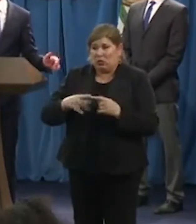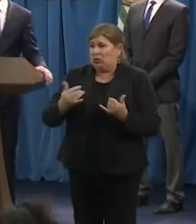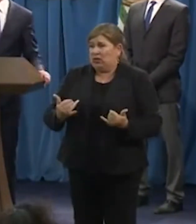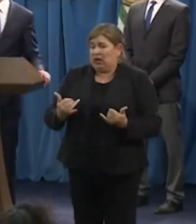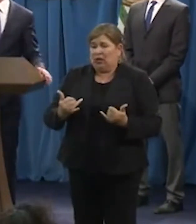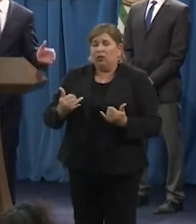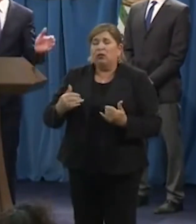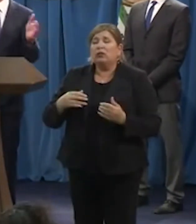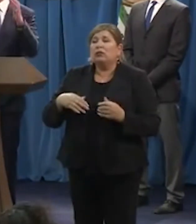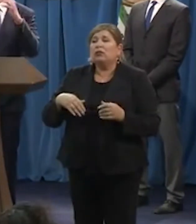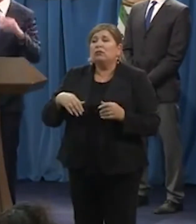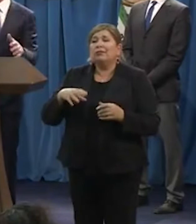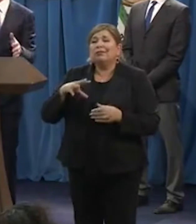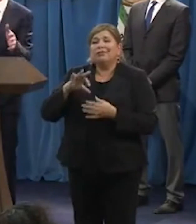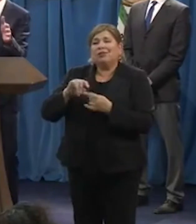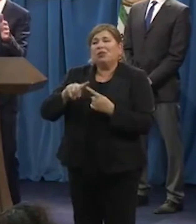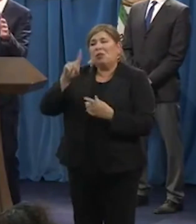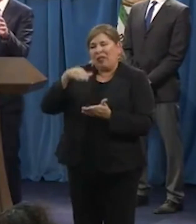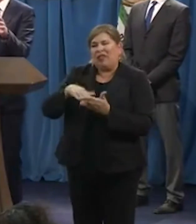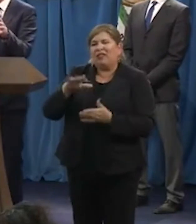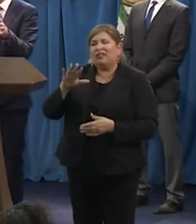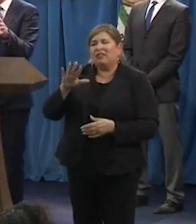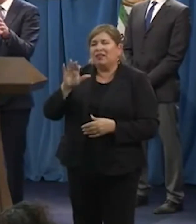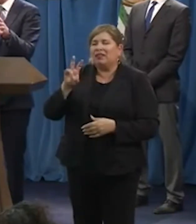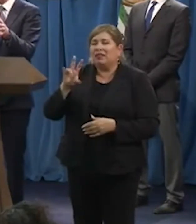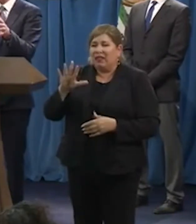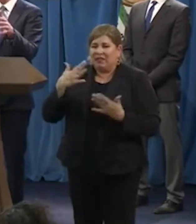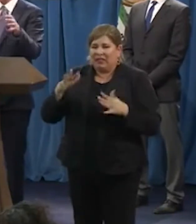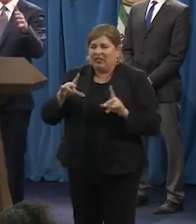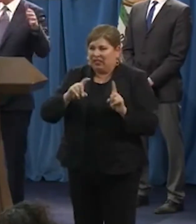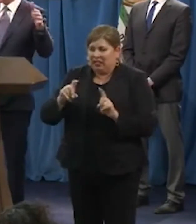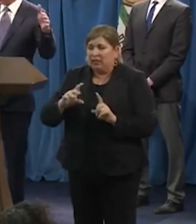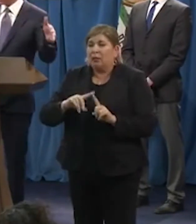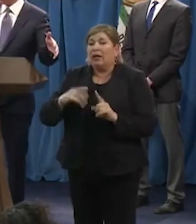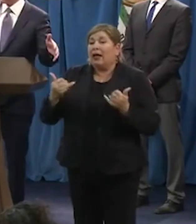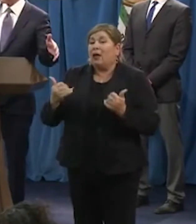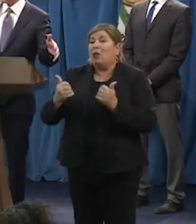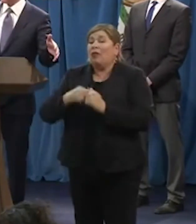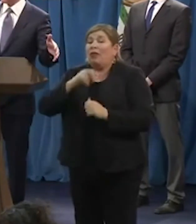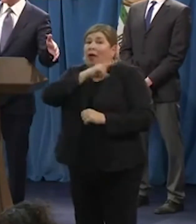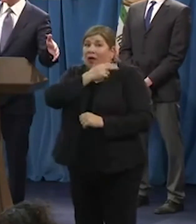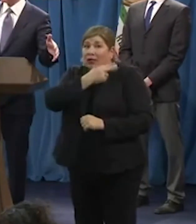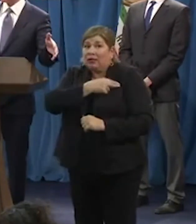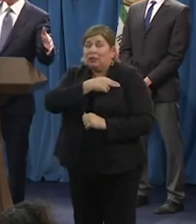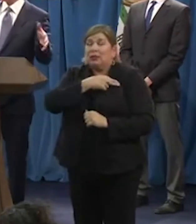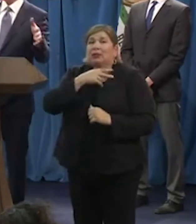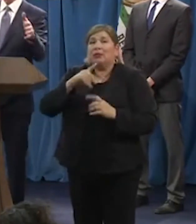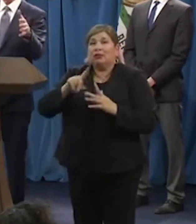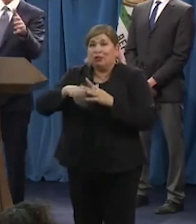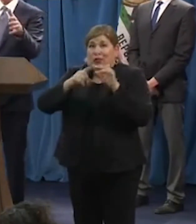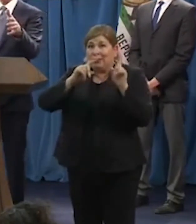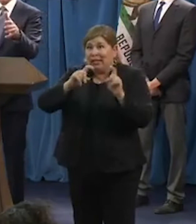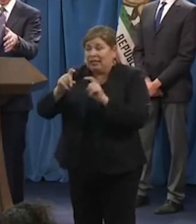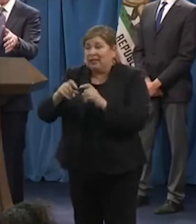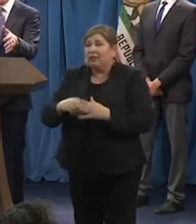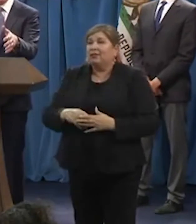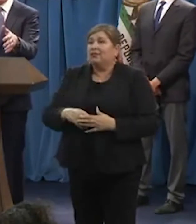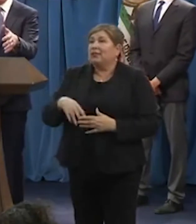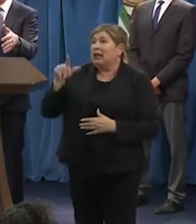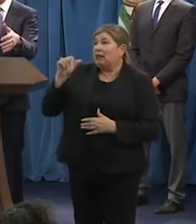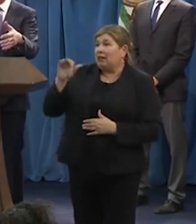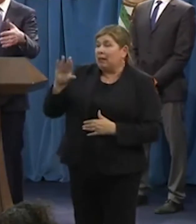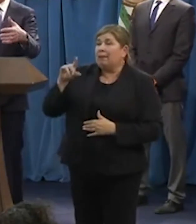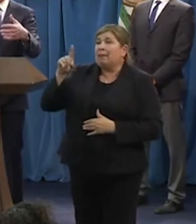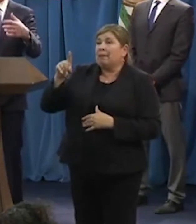of the 1,575, but we have now, with these hospitals coming online, not just the labs